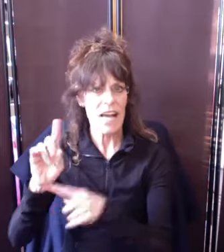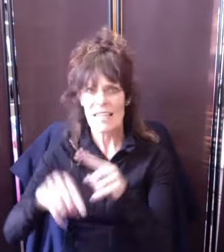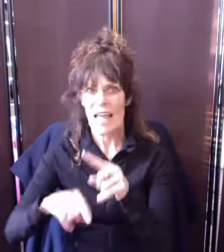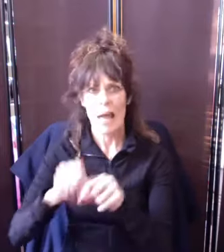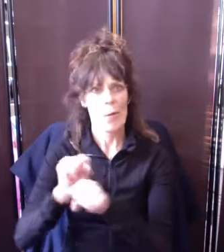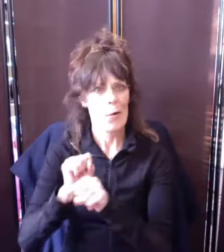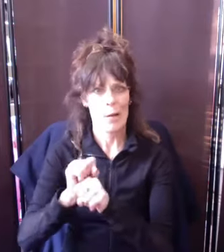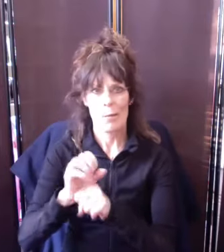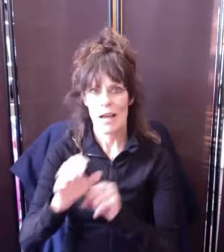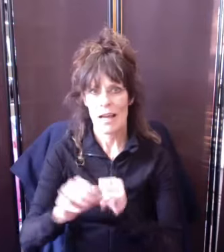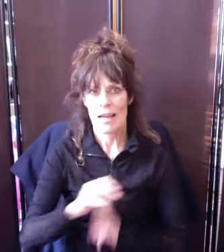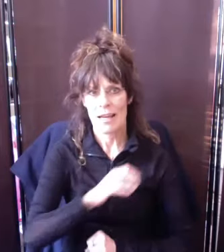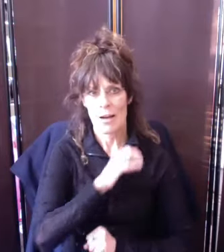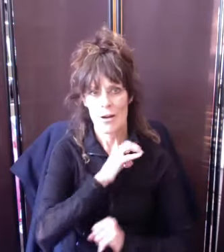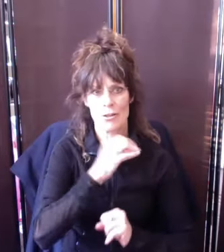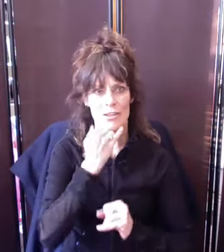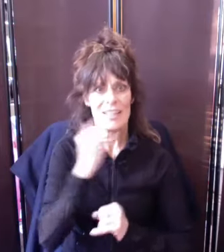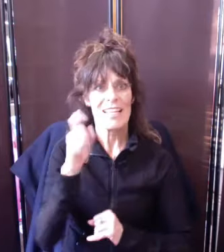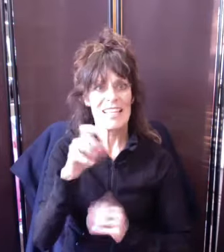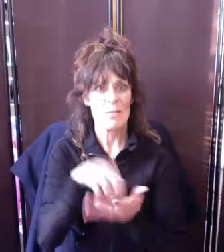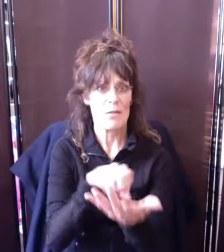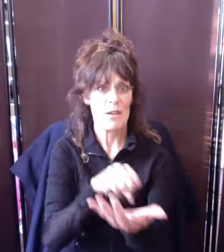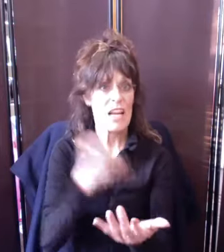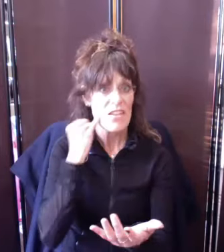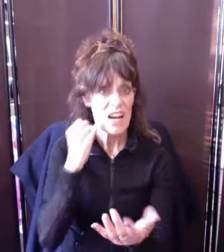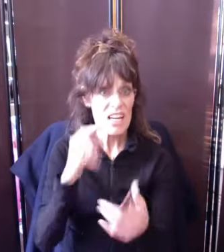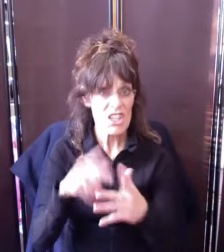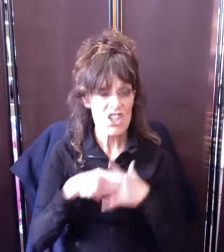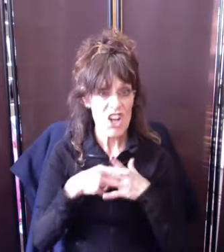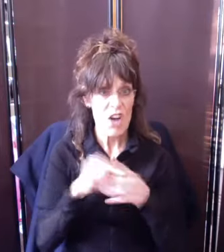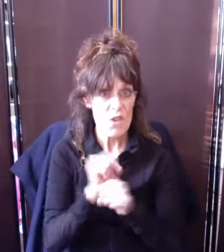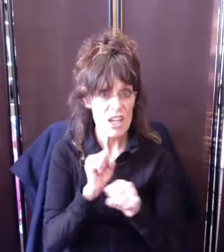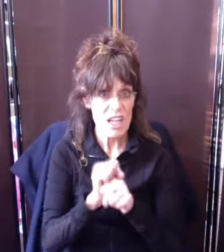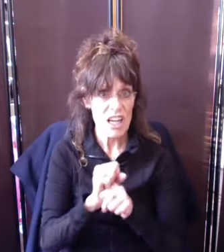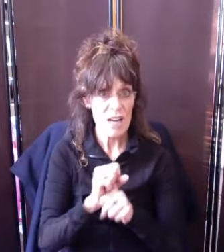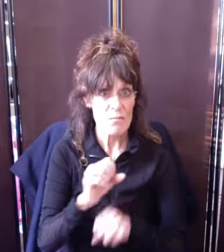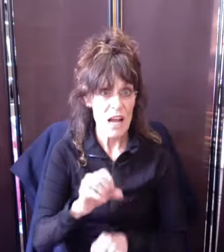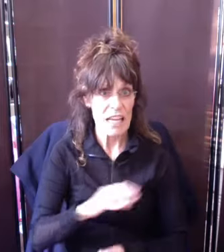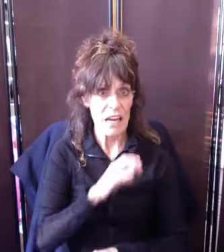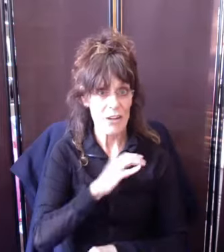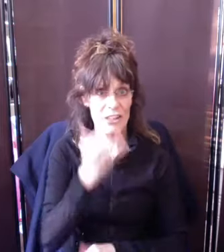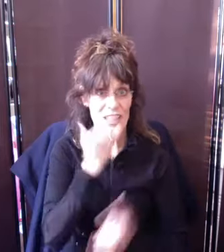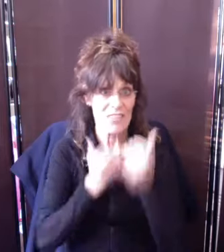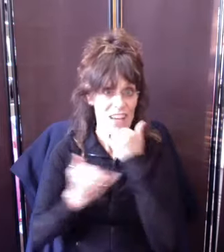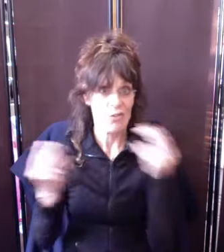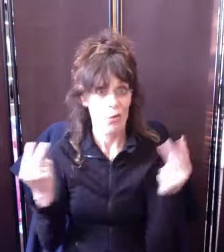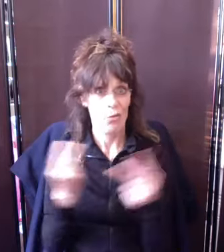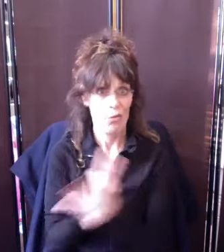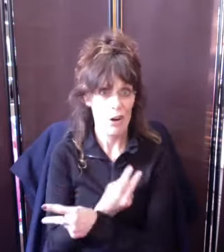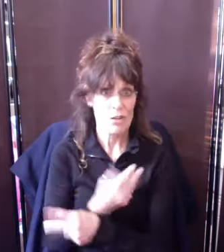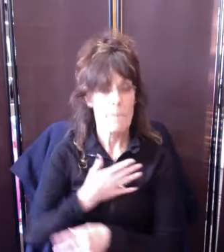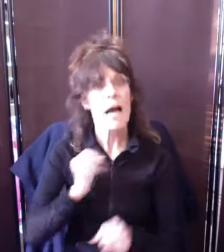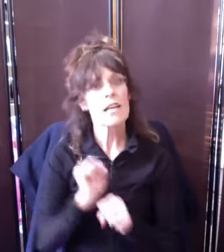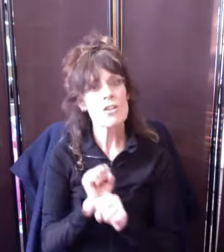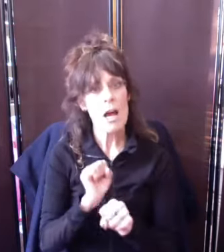They have to be removed. If I start working on my character defects, all I may do is make them worse. That's all I do. My job is to pray like the